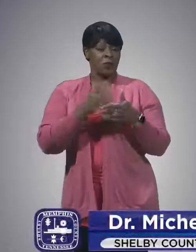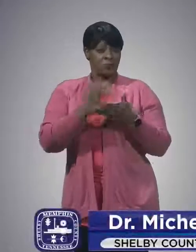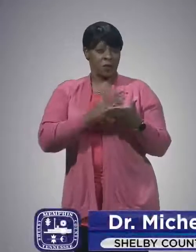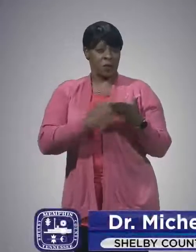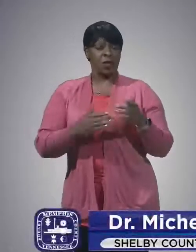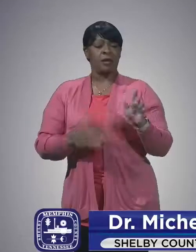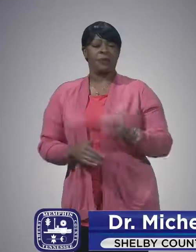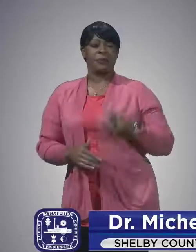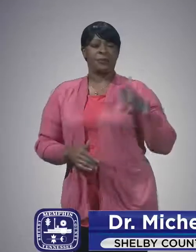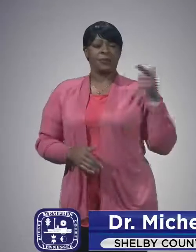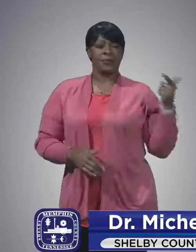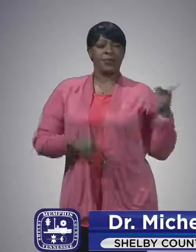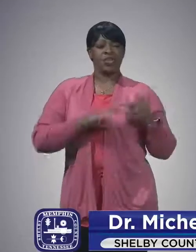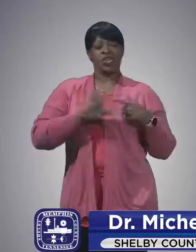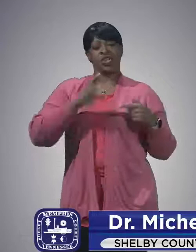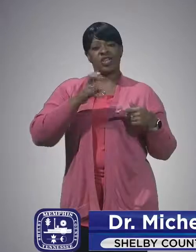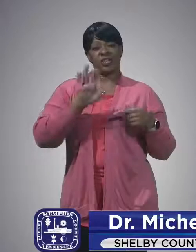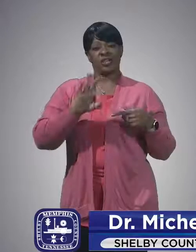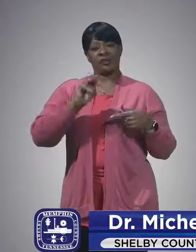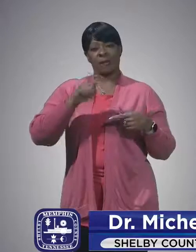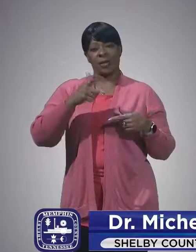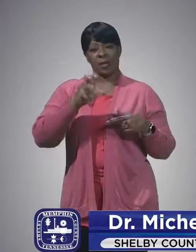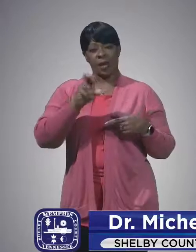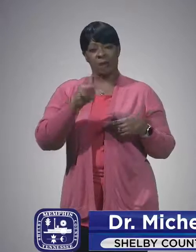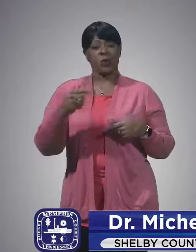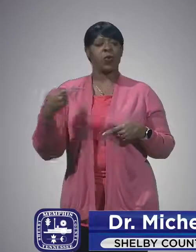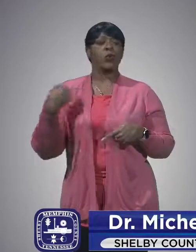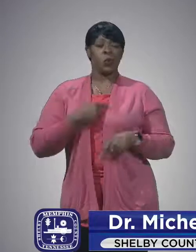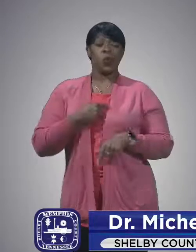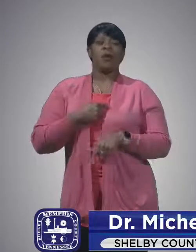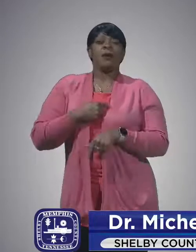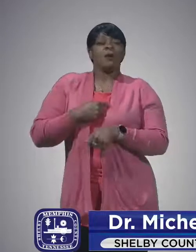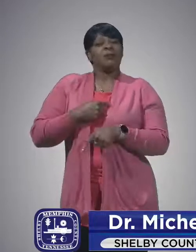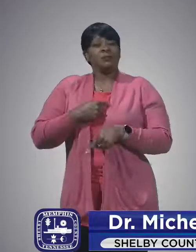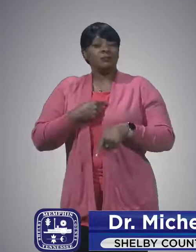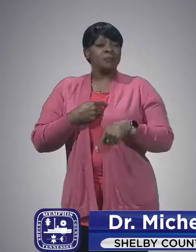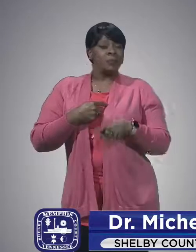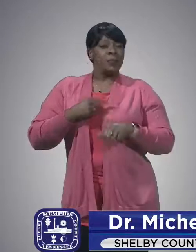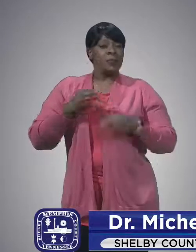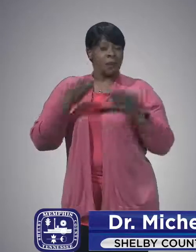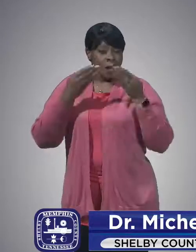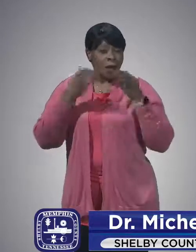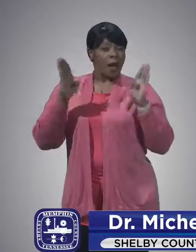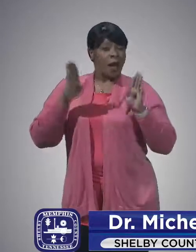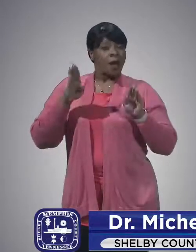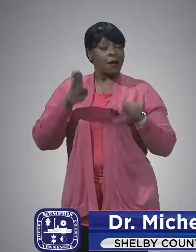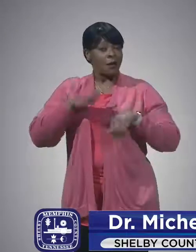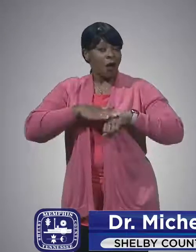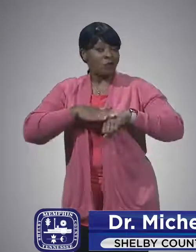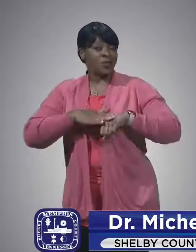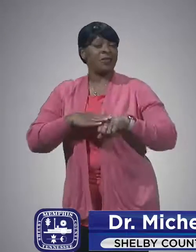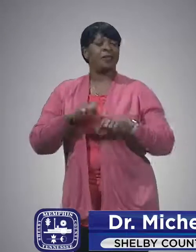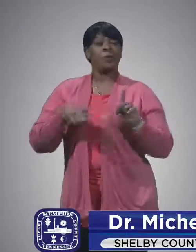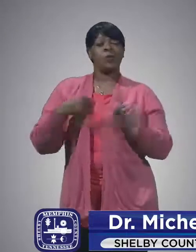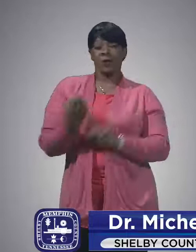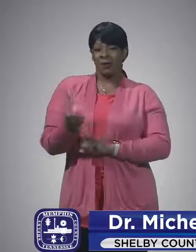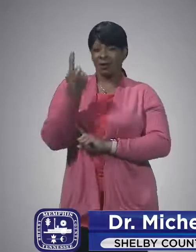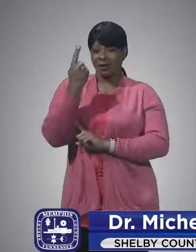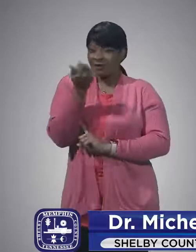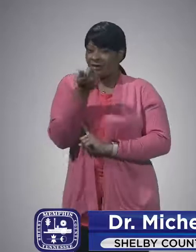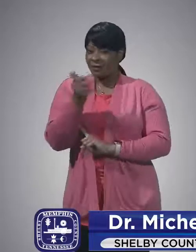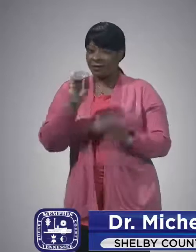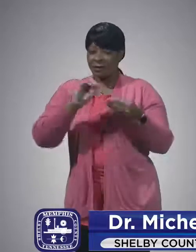and then I'll throw it to Chief McGowen. We are cautiously optimistic, but we also understand with